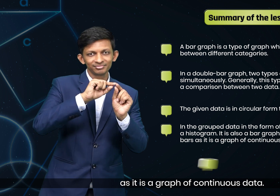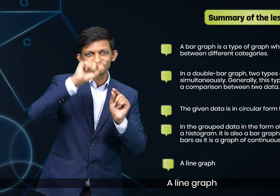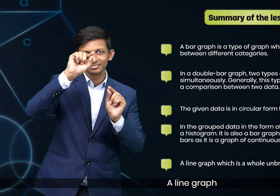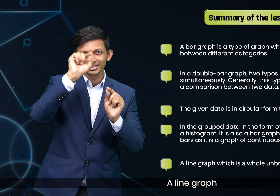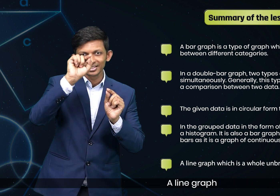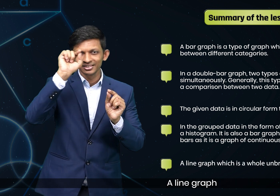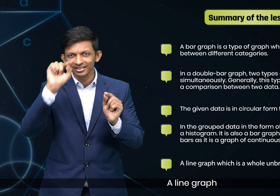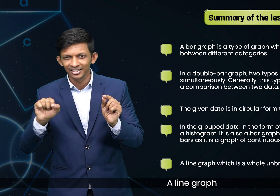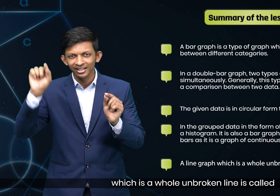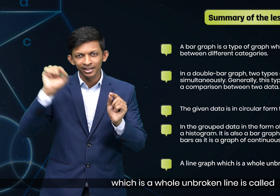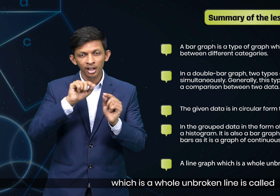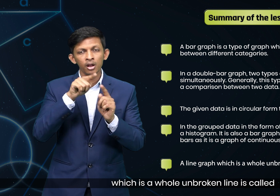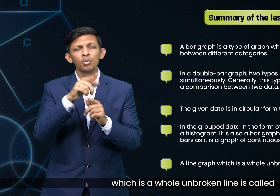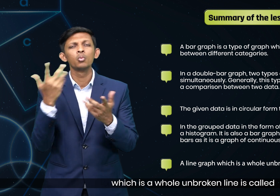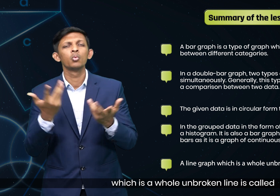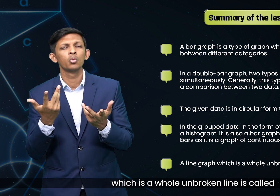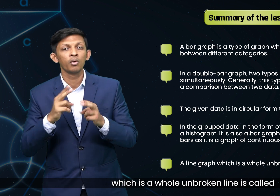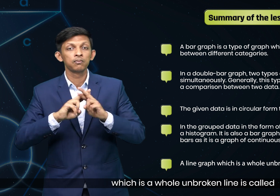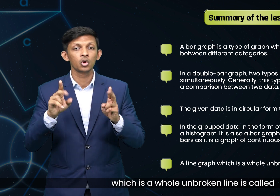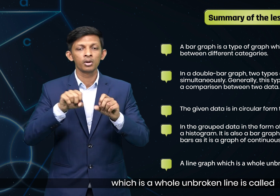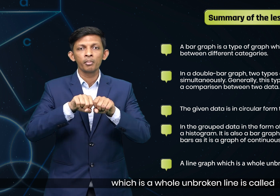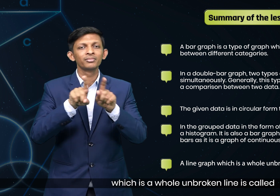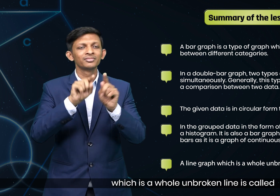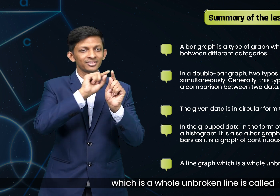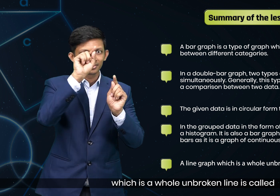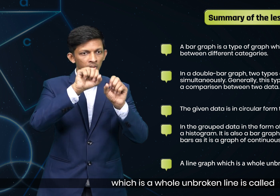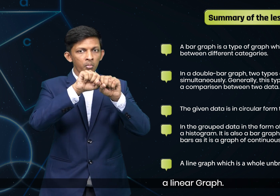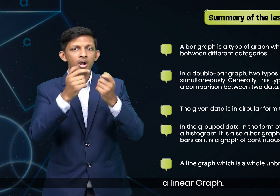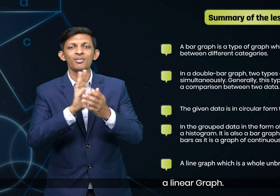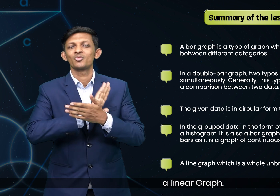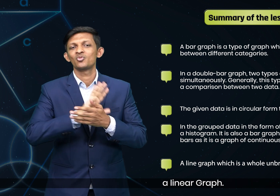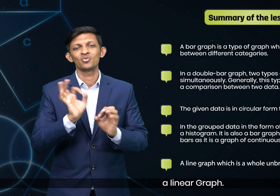A line graph, which is a whole unbroken line, is called a linear graph.